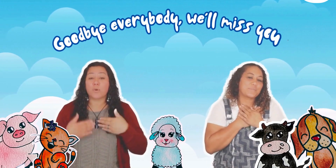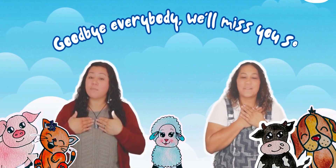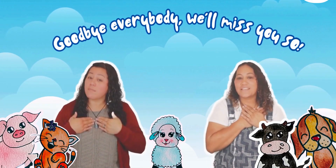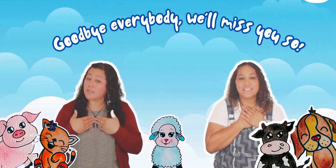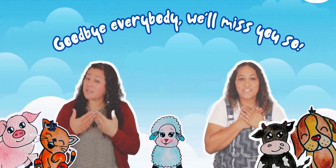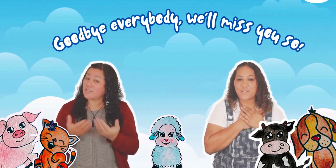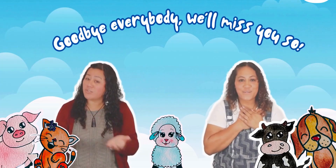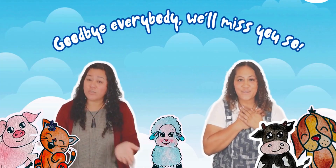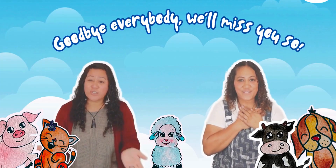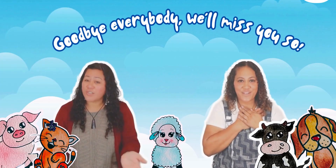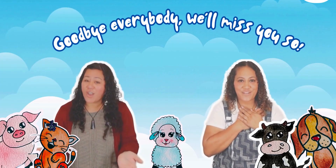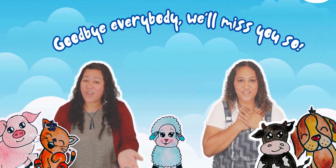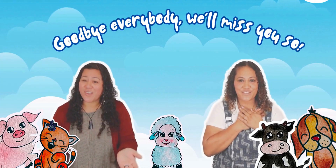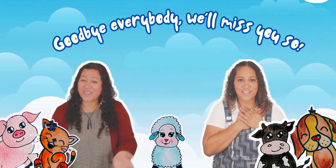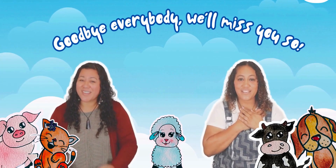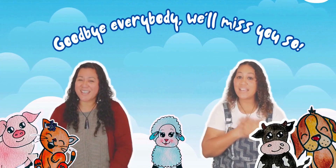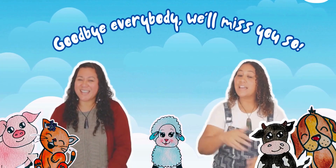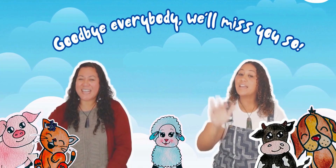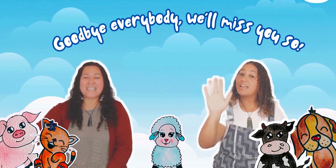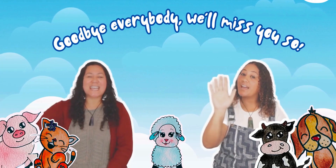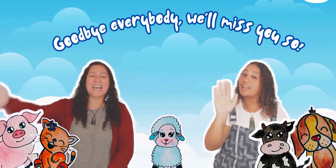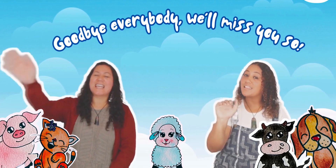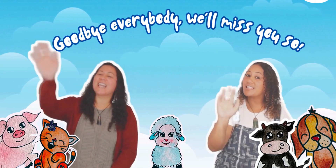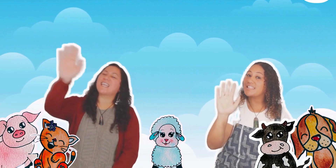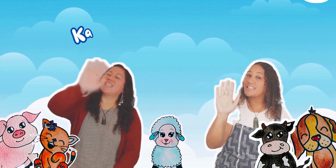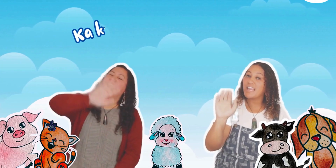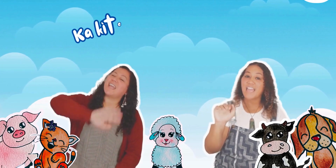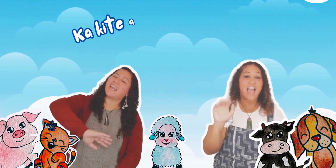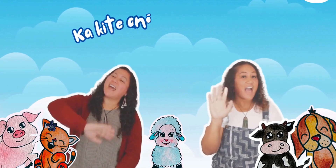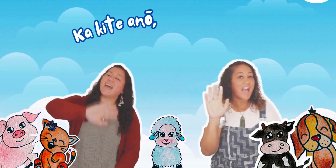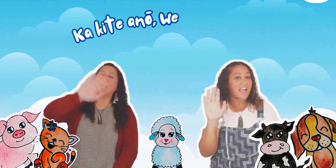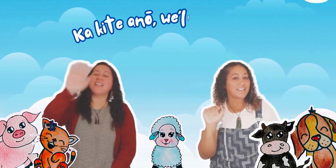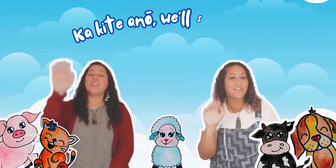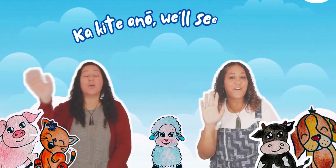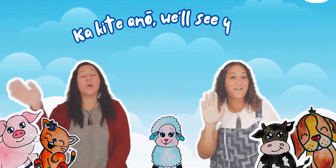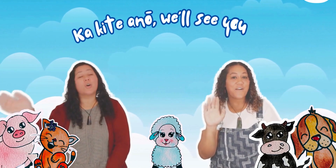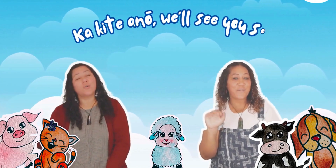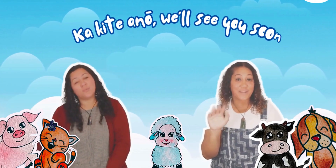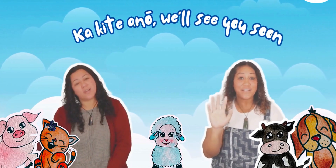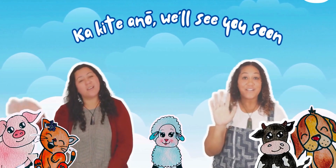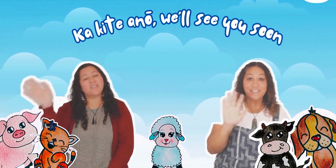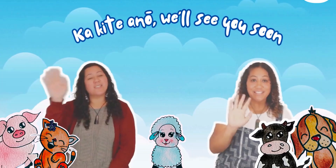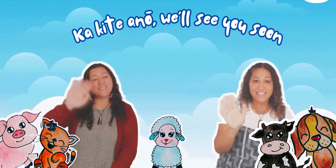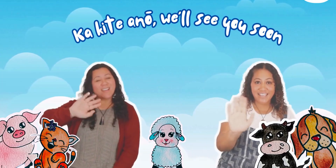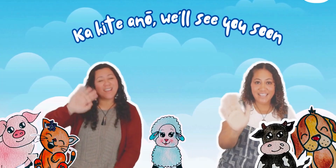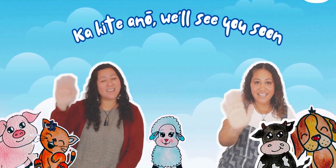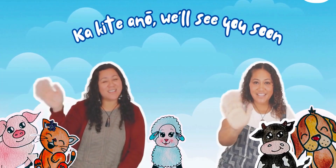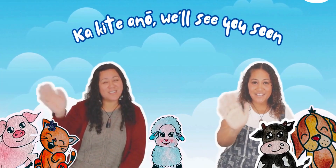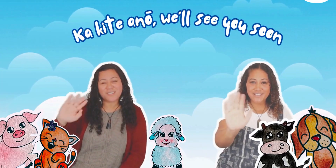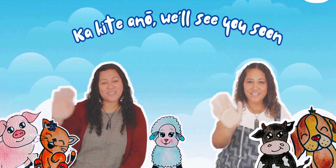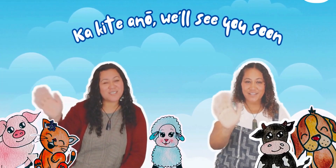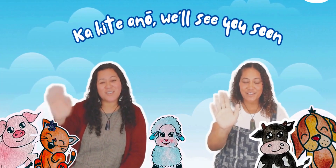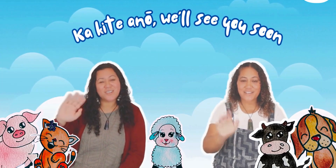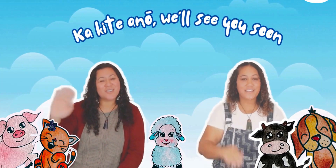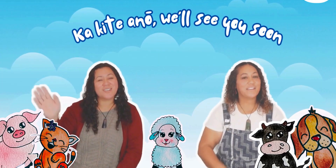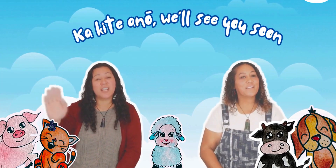we'll miss you so. Ka kite ano, we'll see you